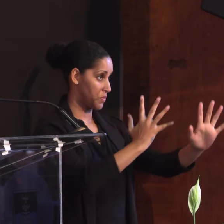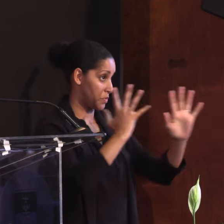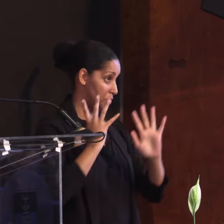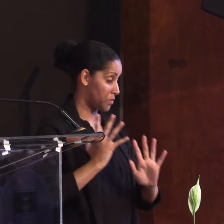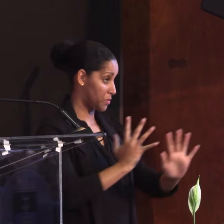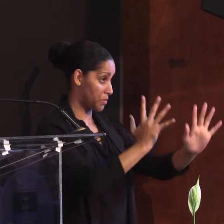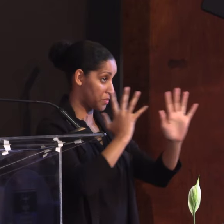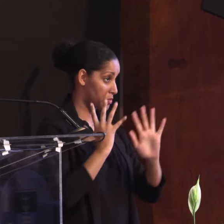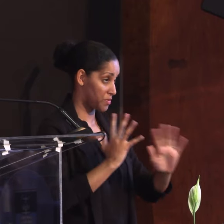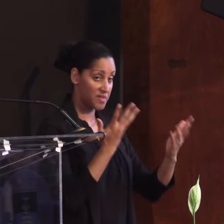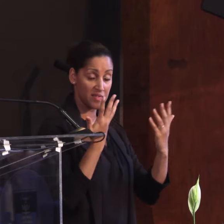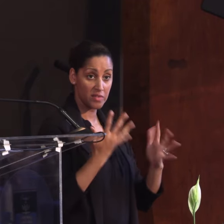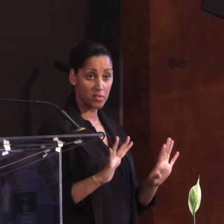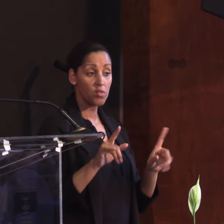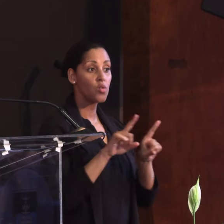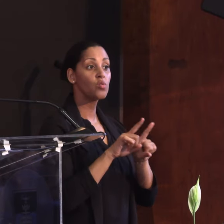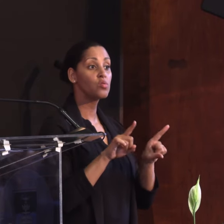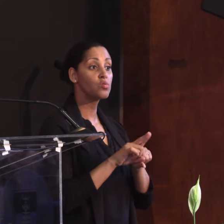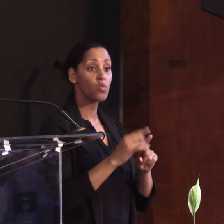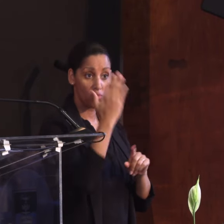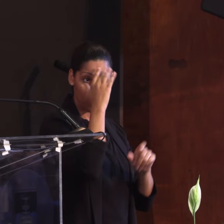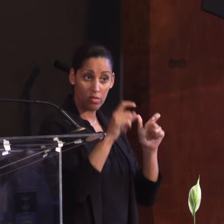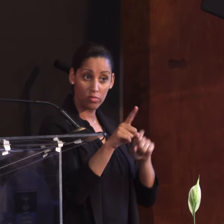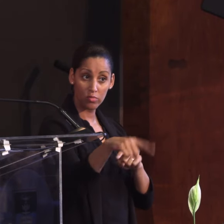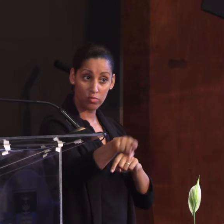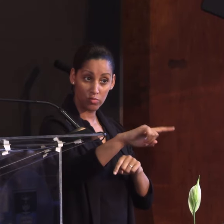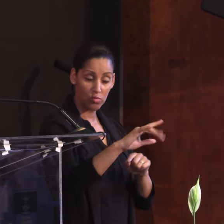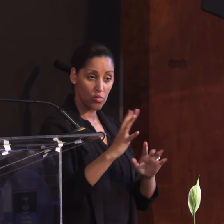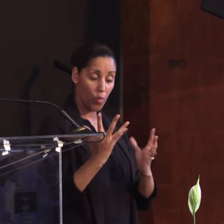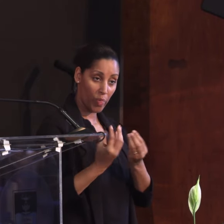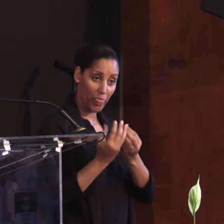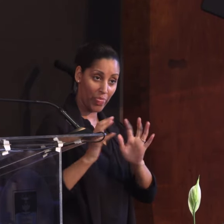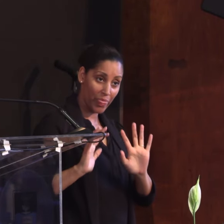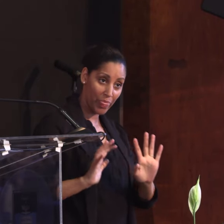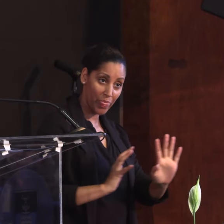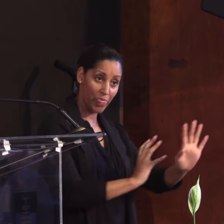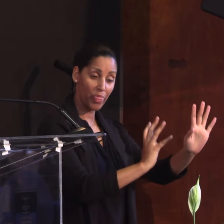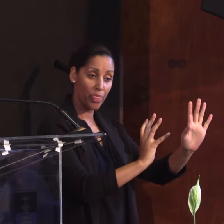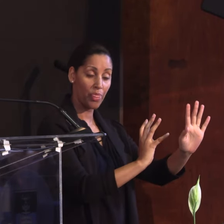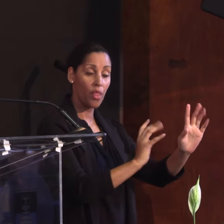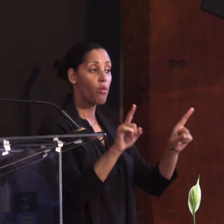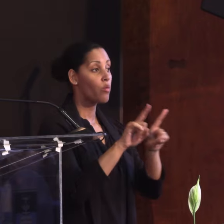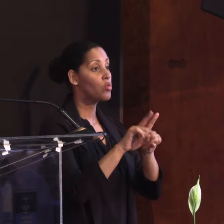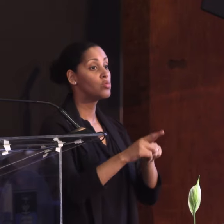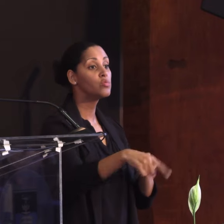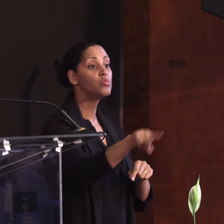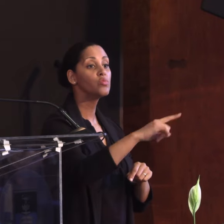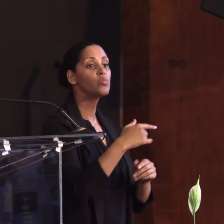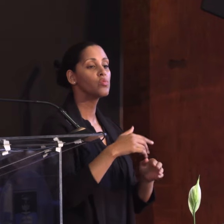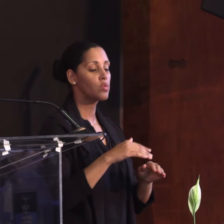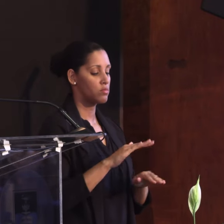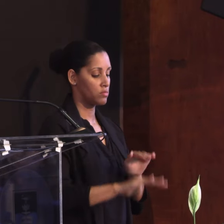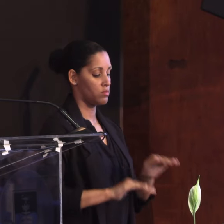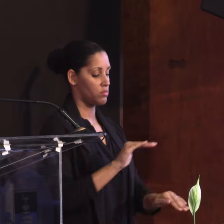graduates, if you would please join the procession as it leaves the hall and proceed, make your way to the bottom